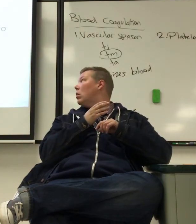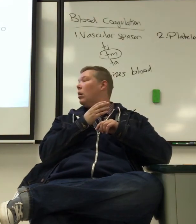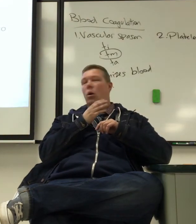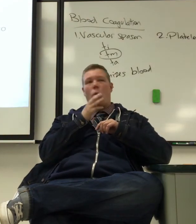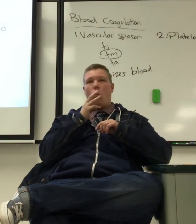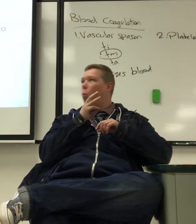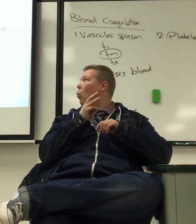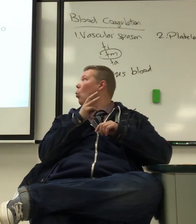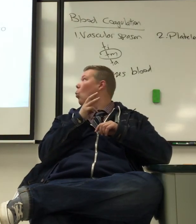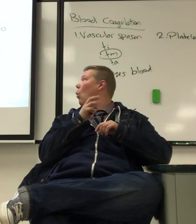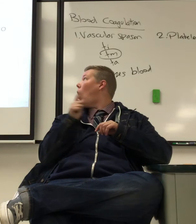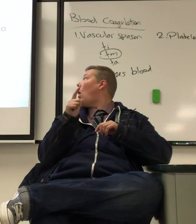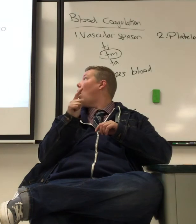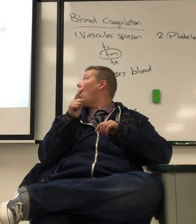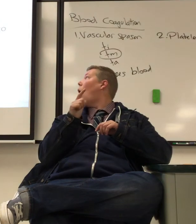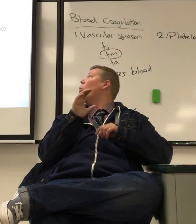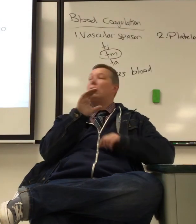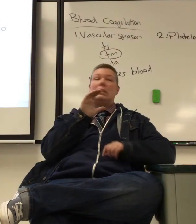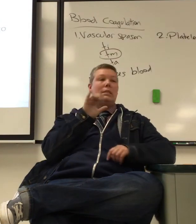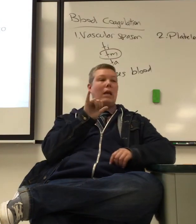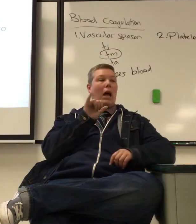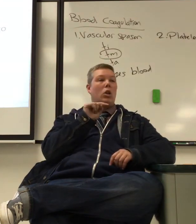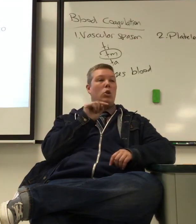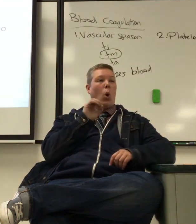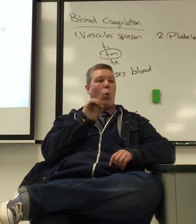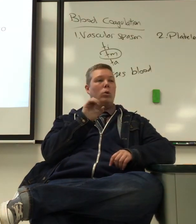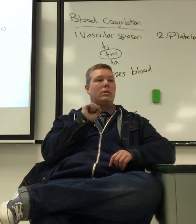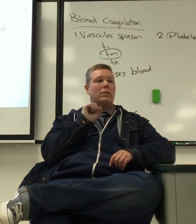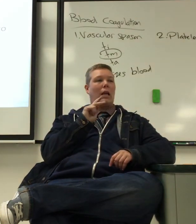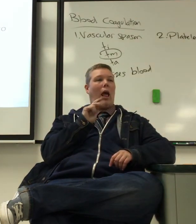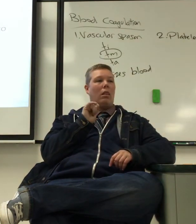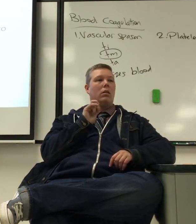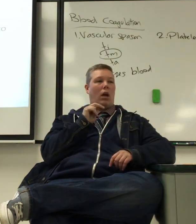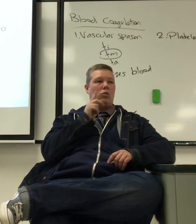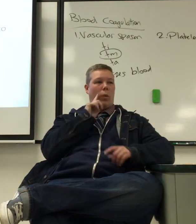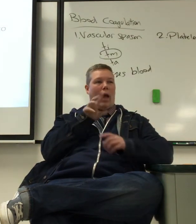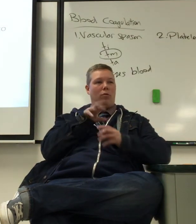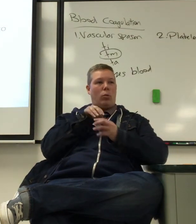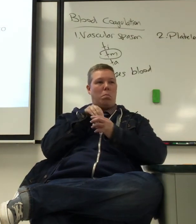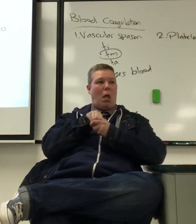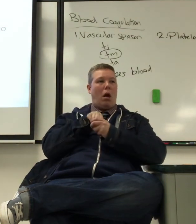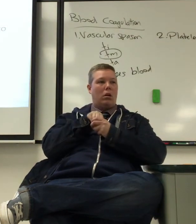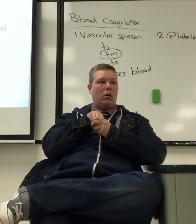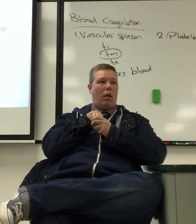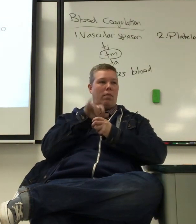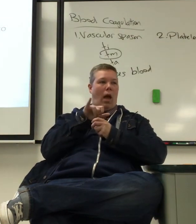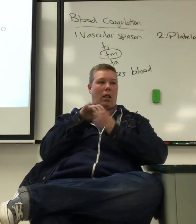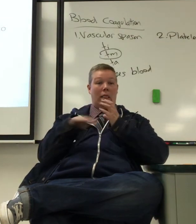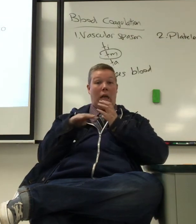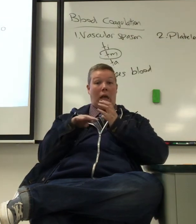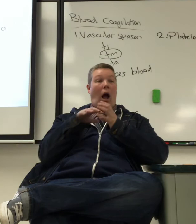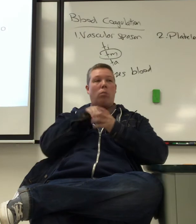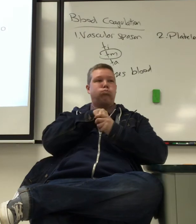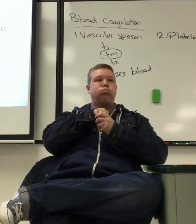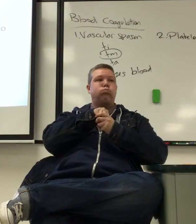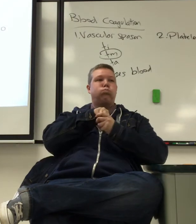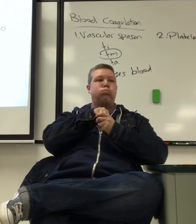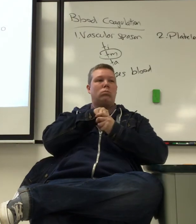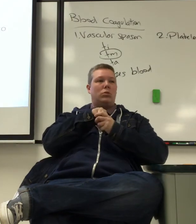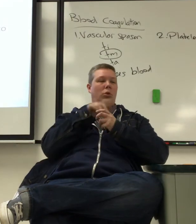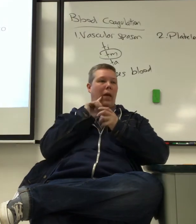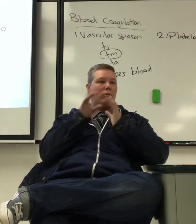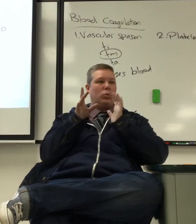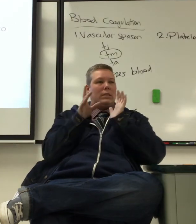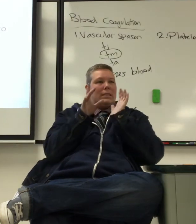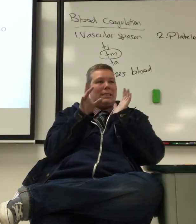do? They got to clump up and plug the leak. So it's very important that they have that so they can stick to each other very well. So they have a lot